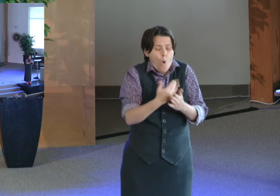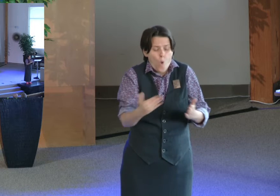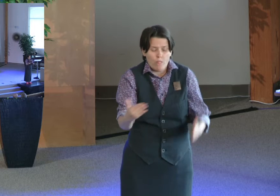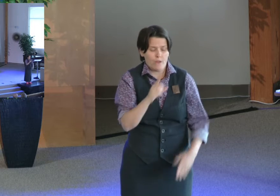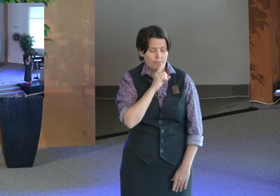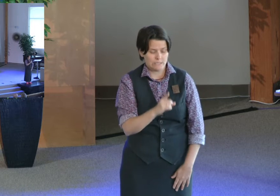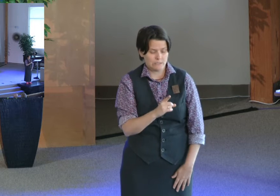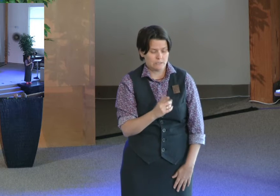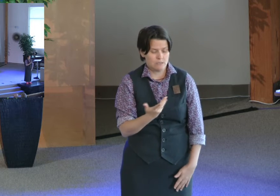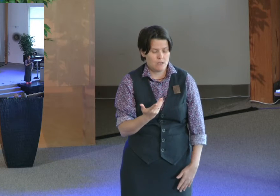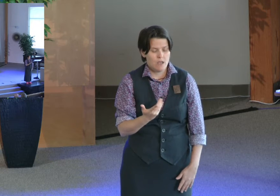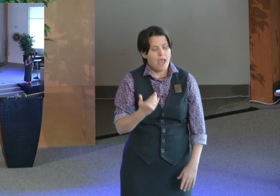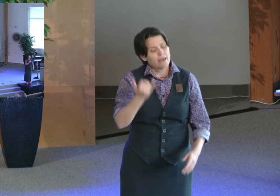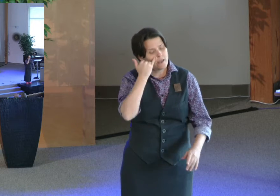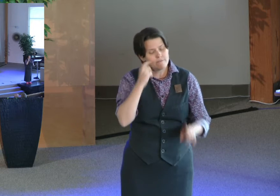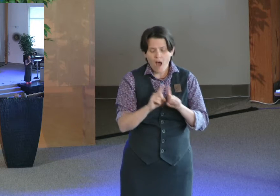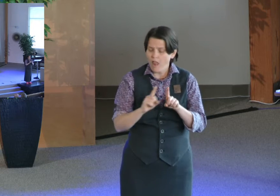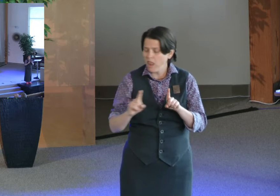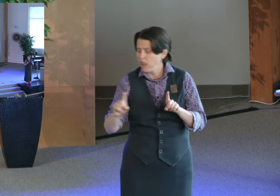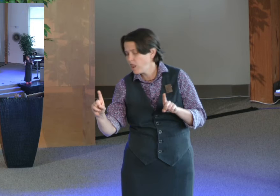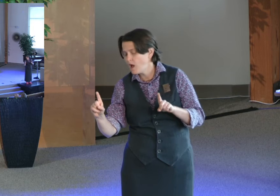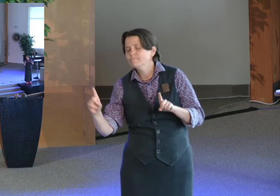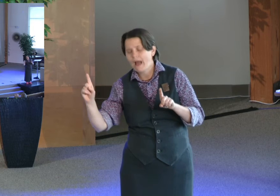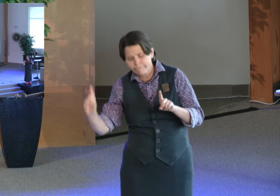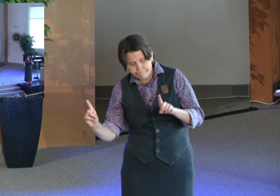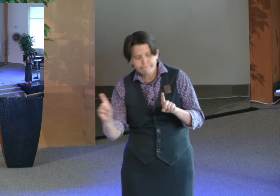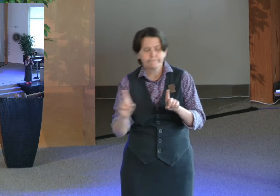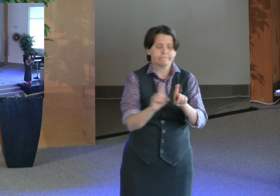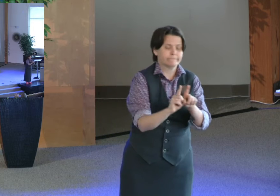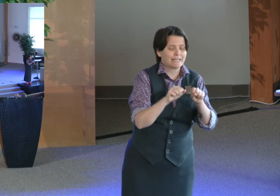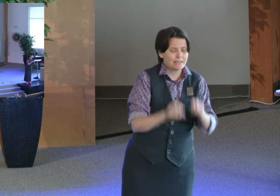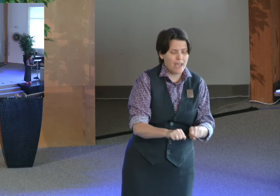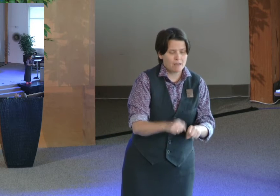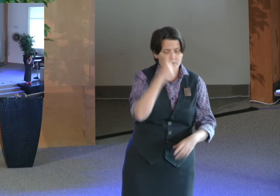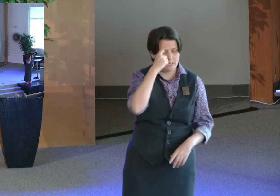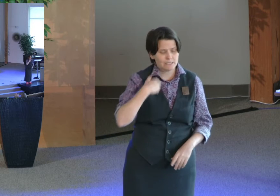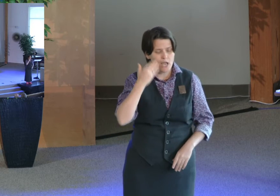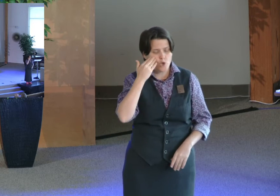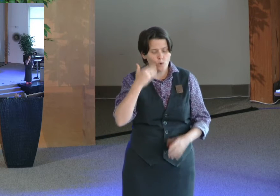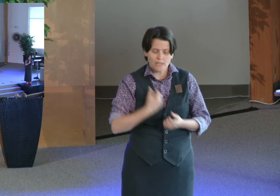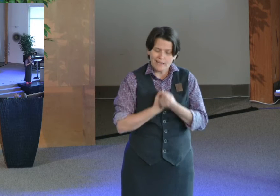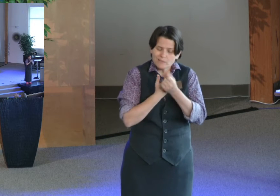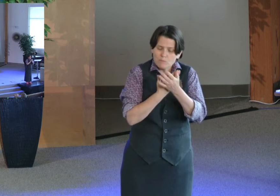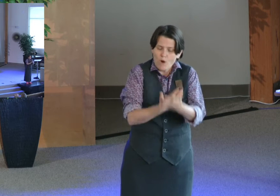consciousness serves me and serves the world as I express myself in the highest, most powerful version of myself, and that is love.